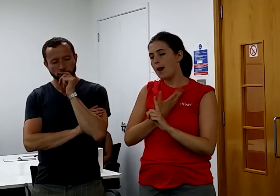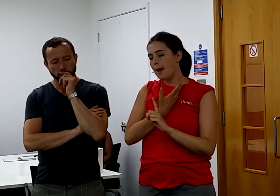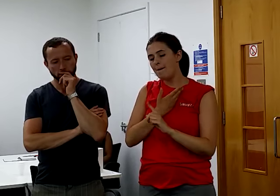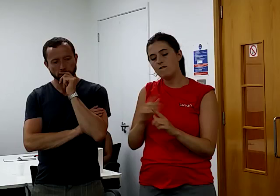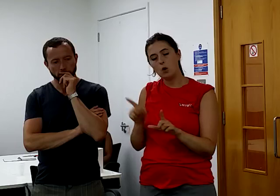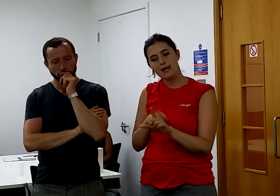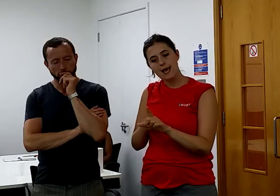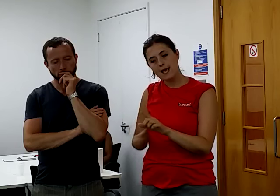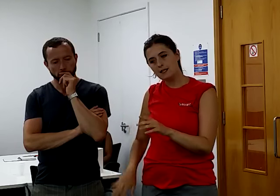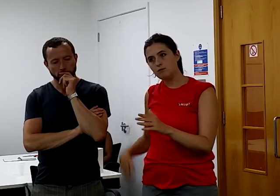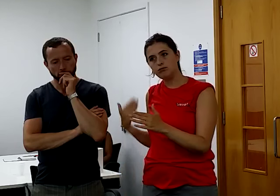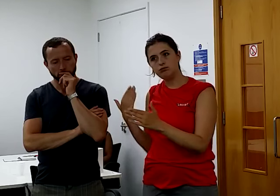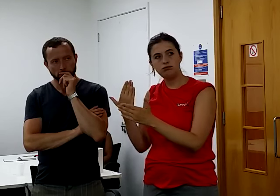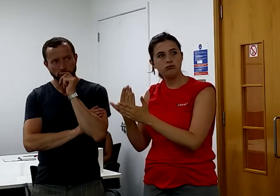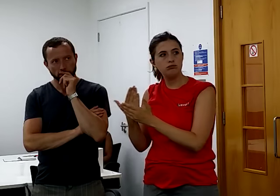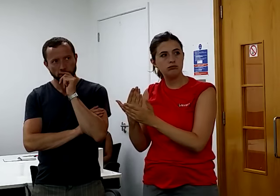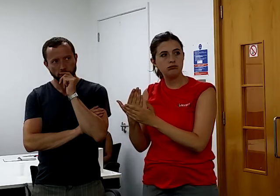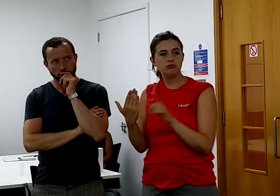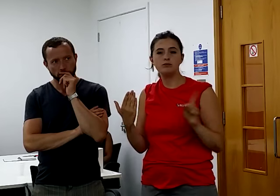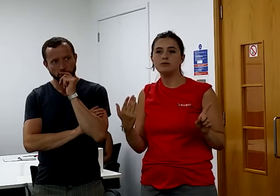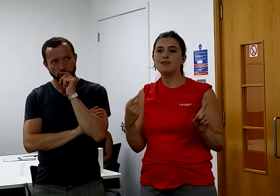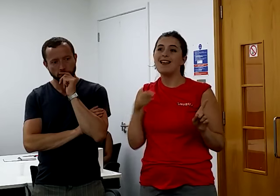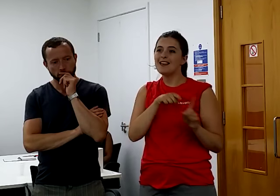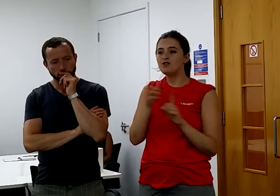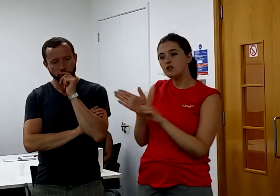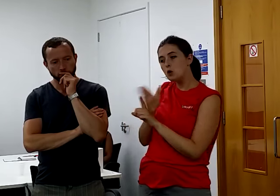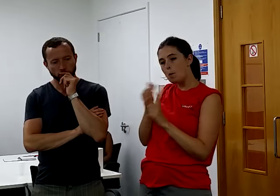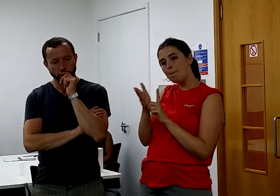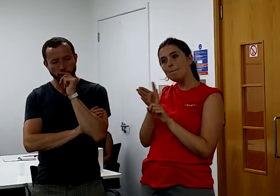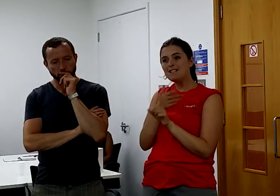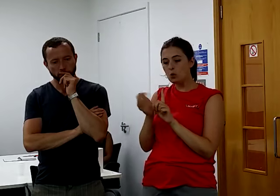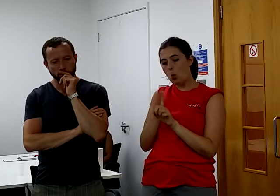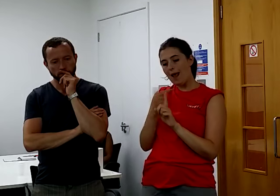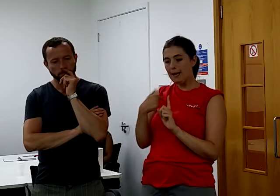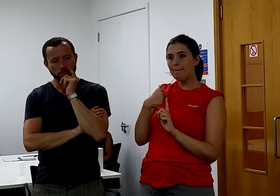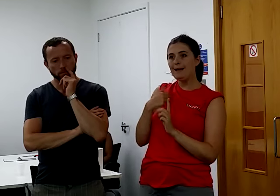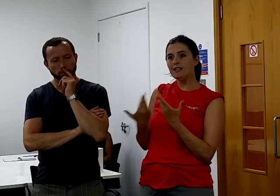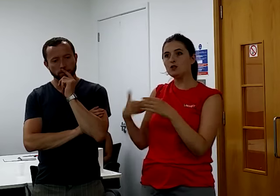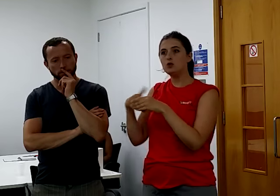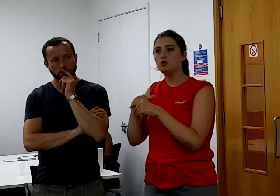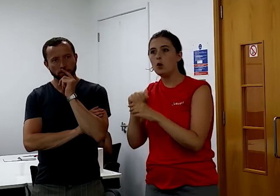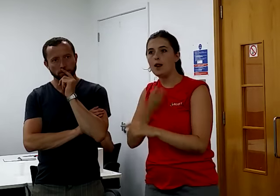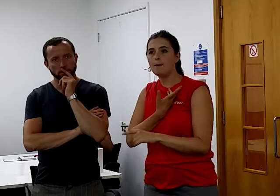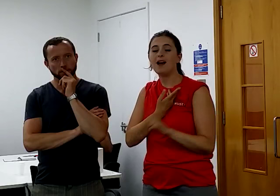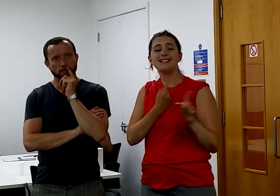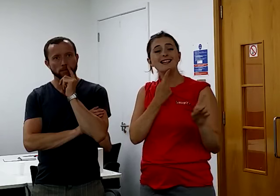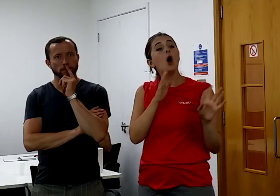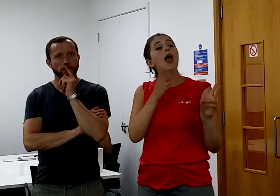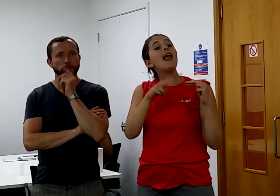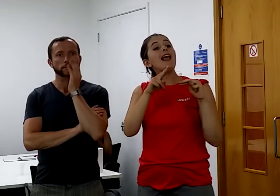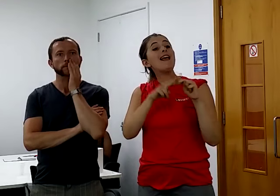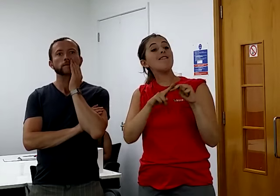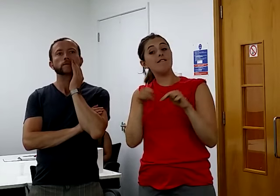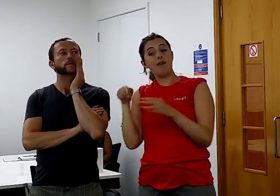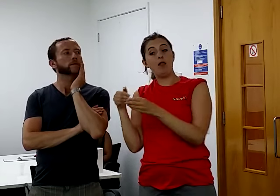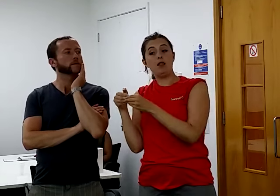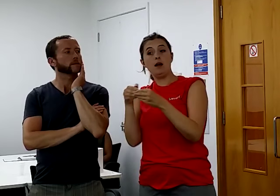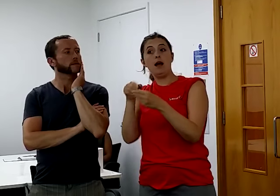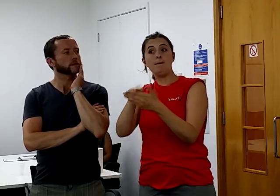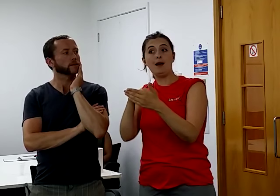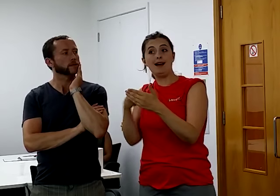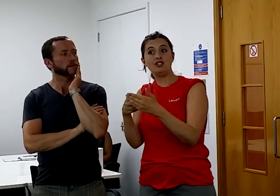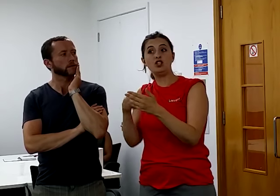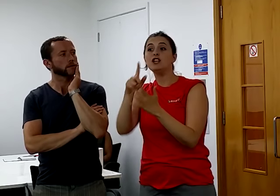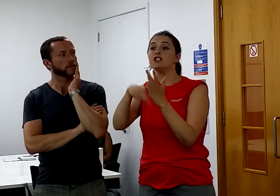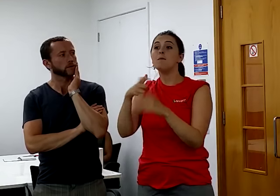long-serving Labour Party members and who tried to persuade me to join, I said, if Jeremy wins, I'll join. He